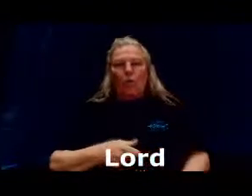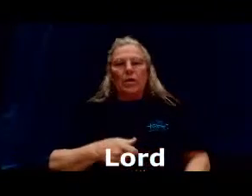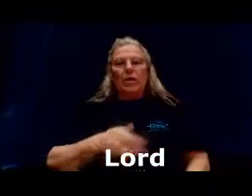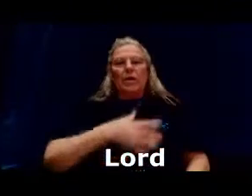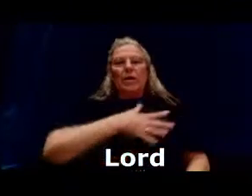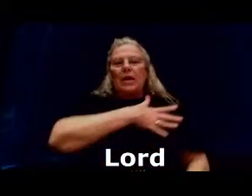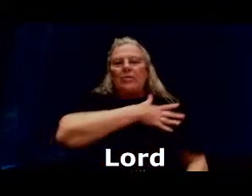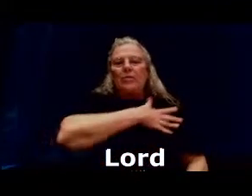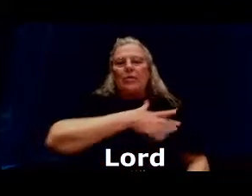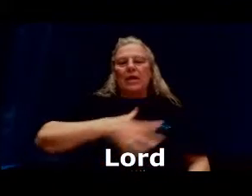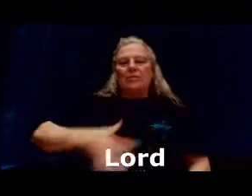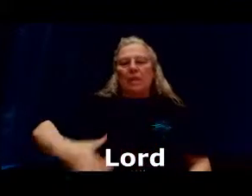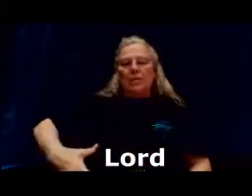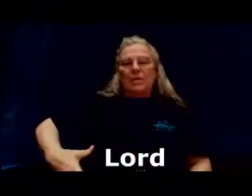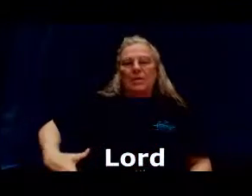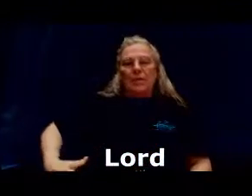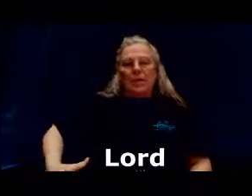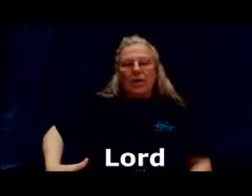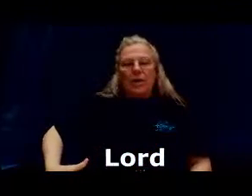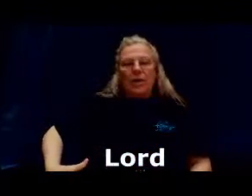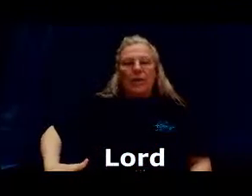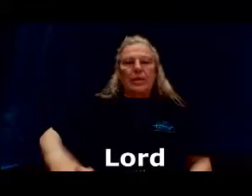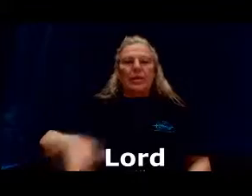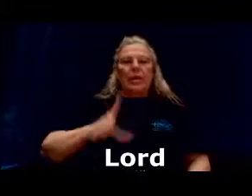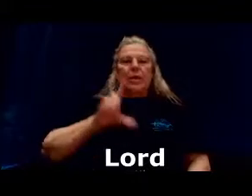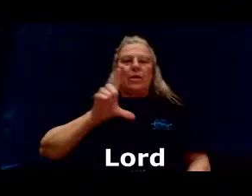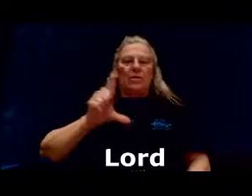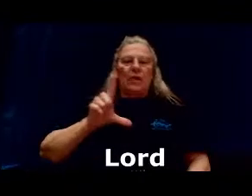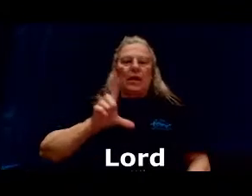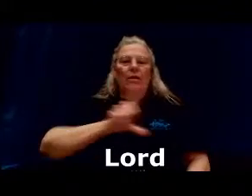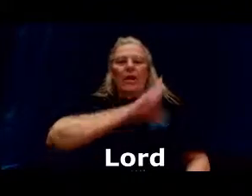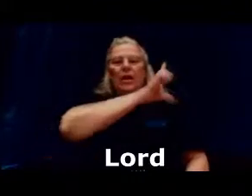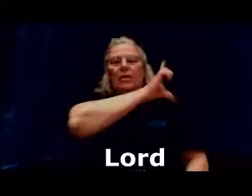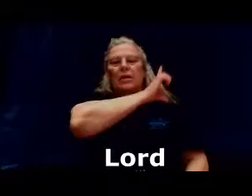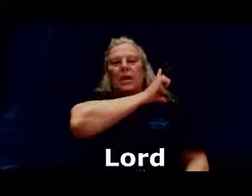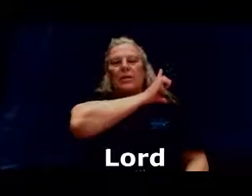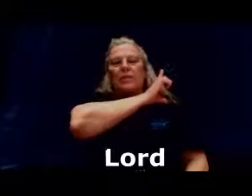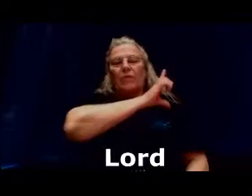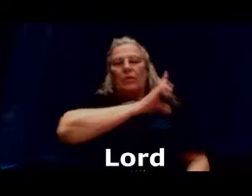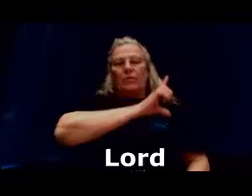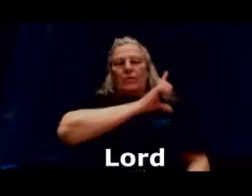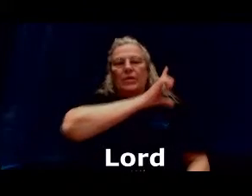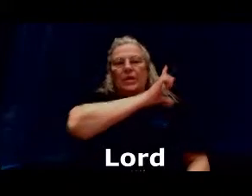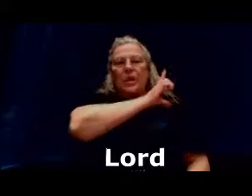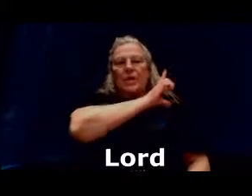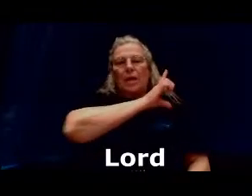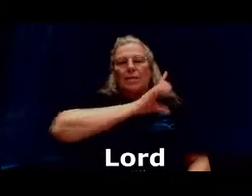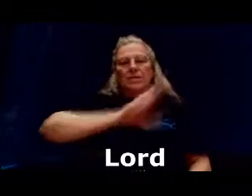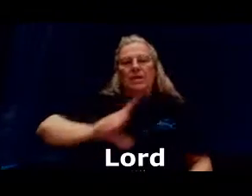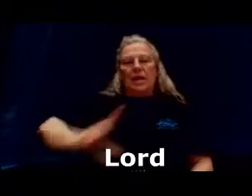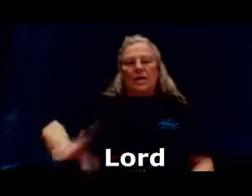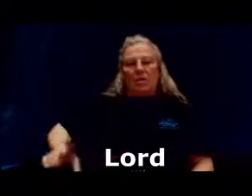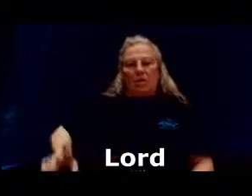Lord, if you think of that Miss America ribbon, the L hand coming from the non-dominant side on